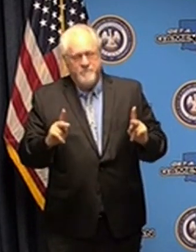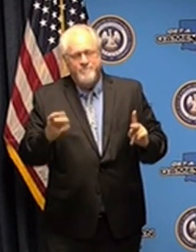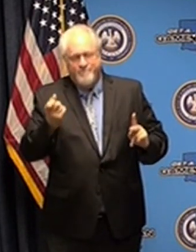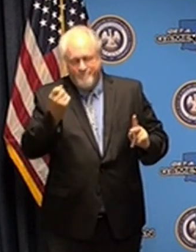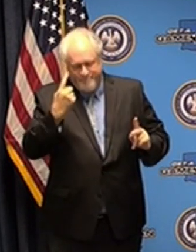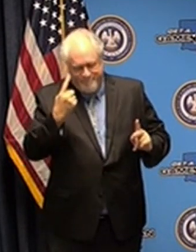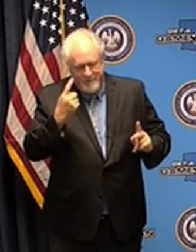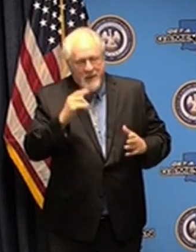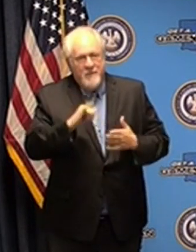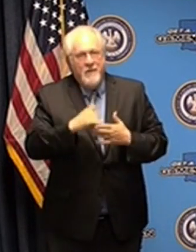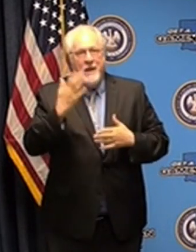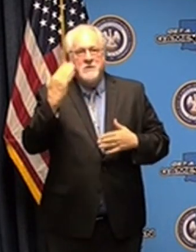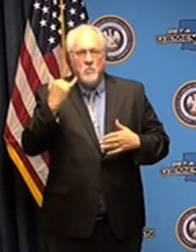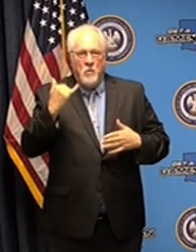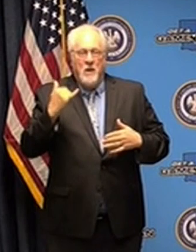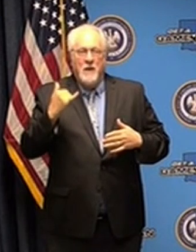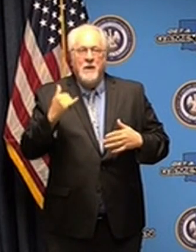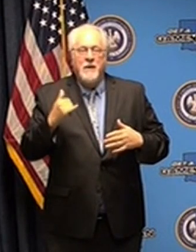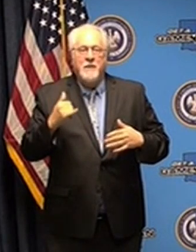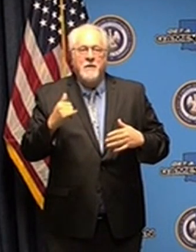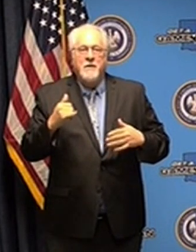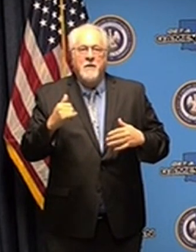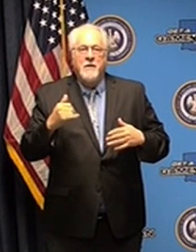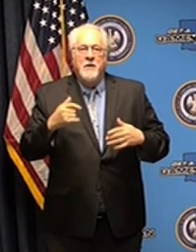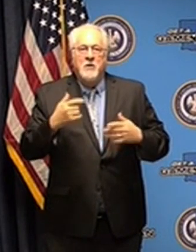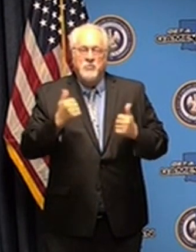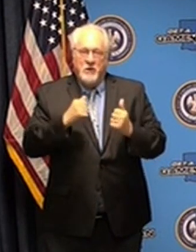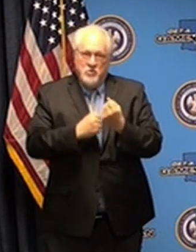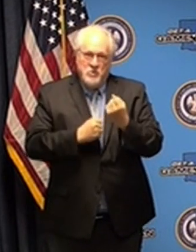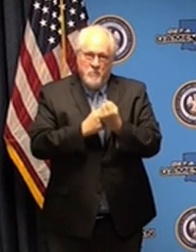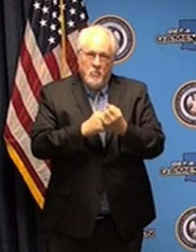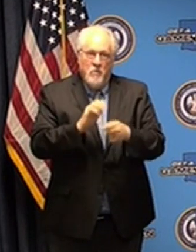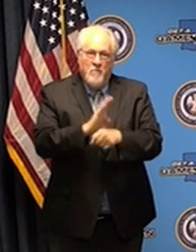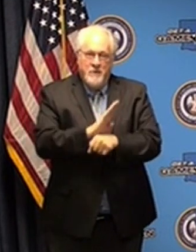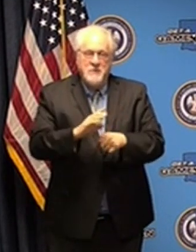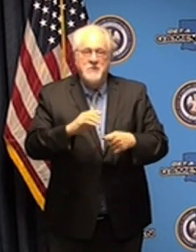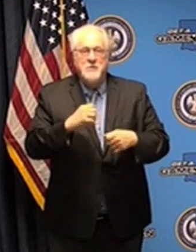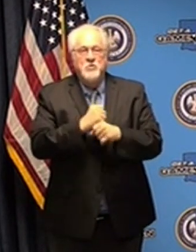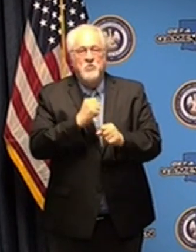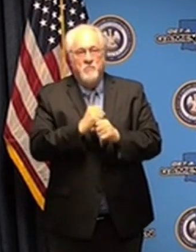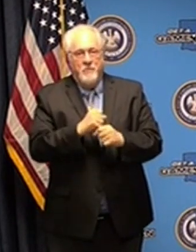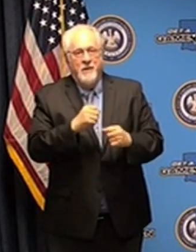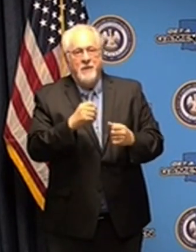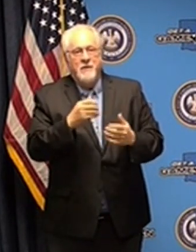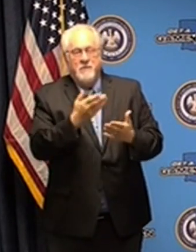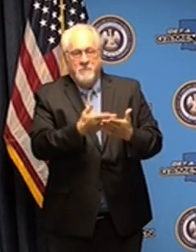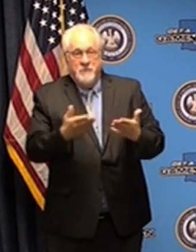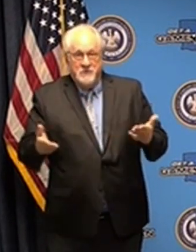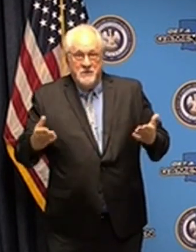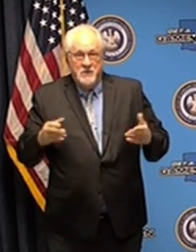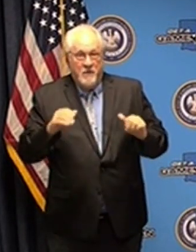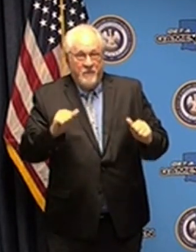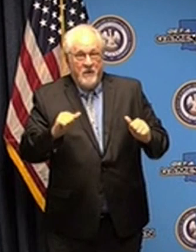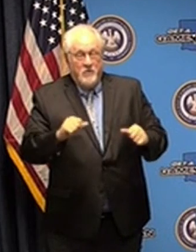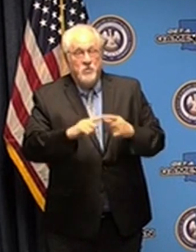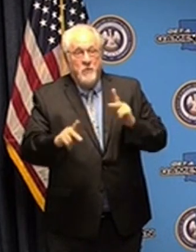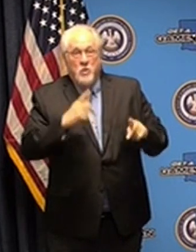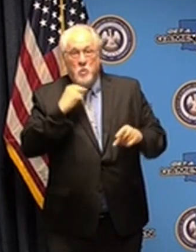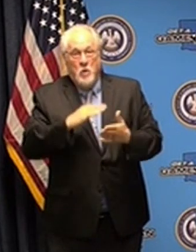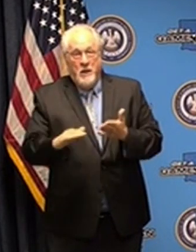I understand that. That's why we're taking a number of measures to support businesses to make all resources available to those who may have been laid off as